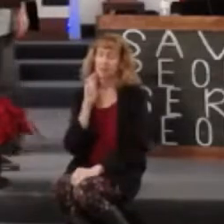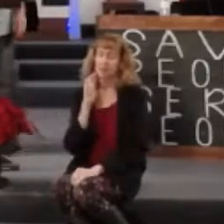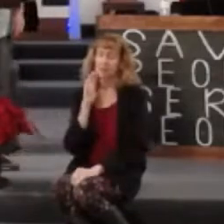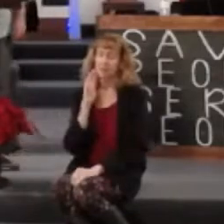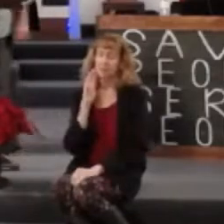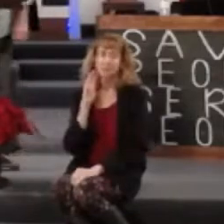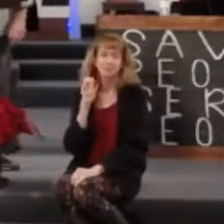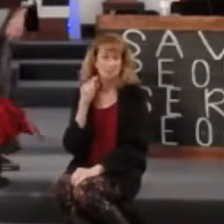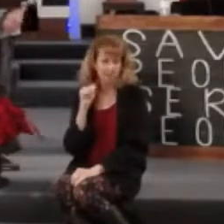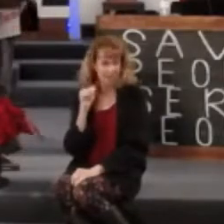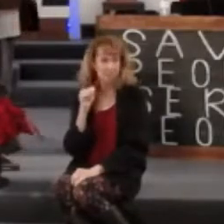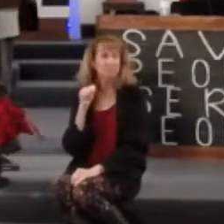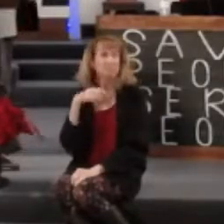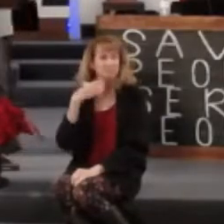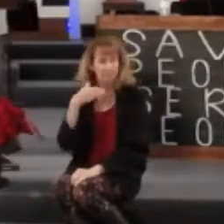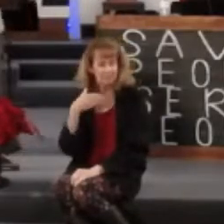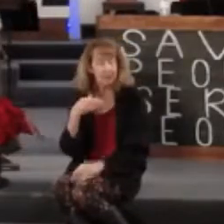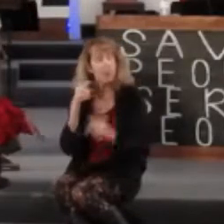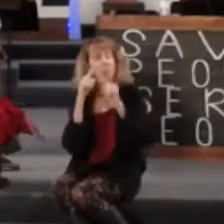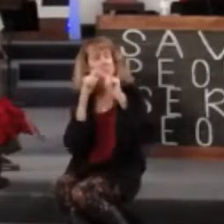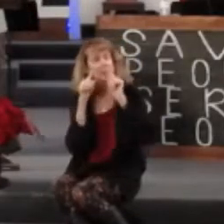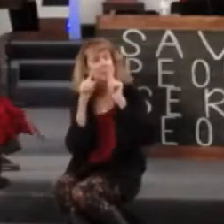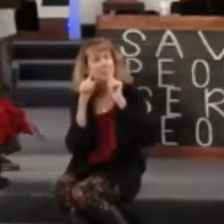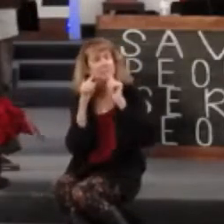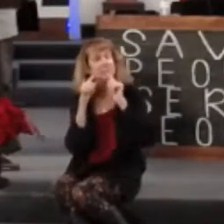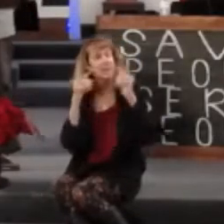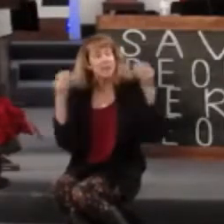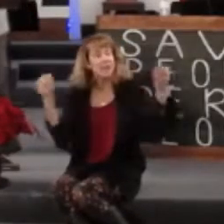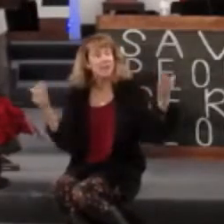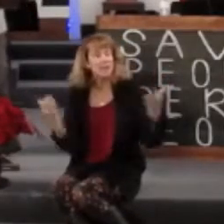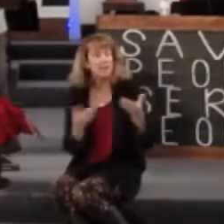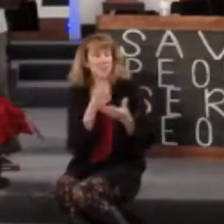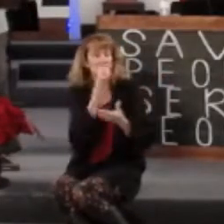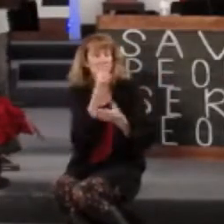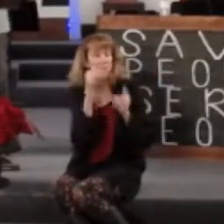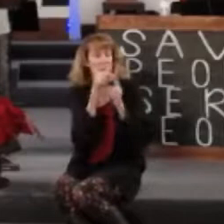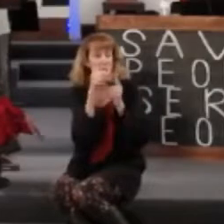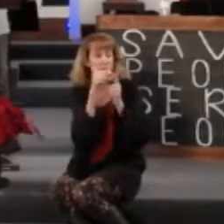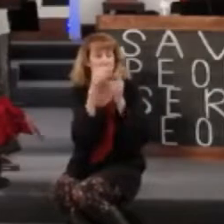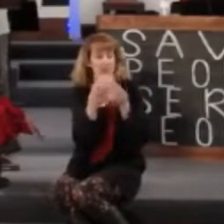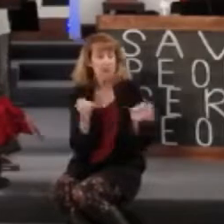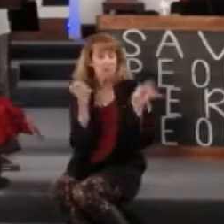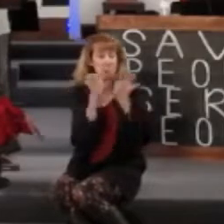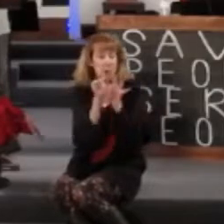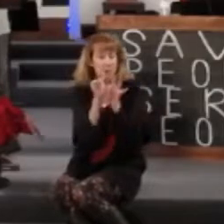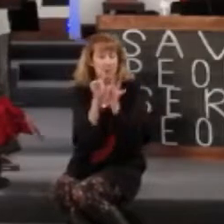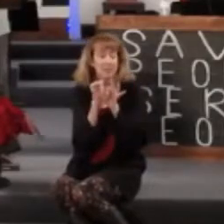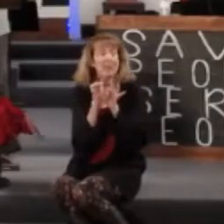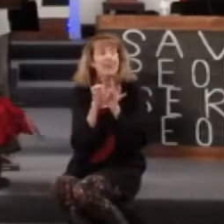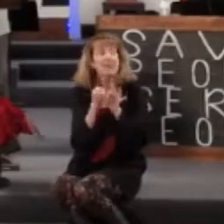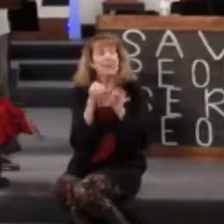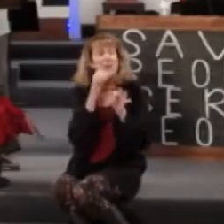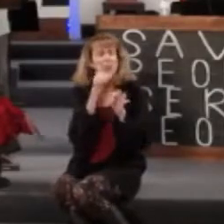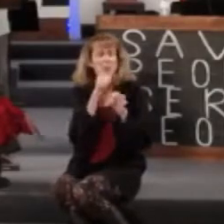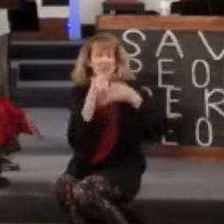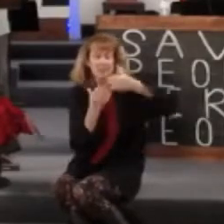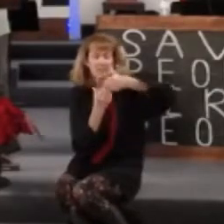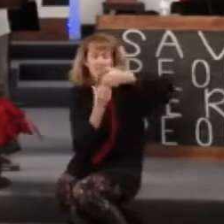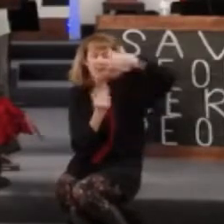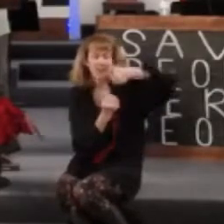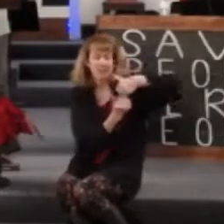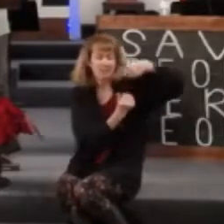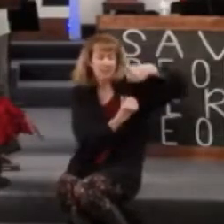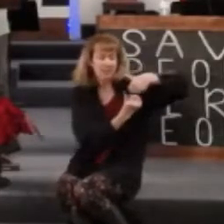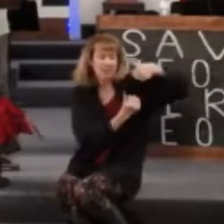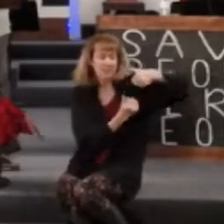do to the Lord. But here's how unfortunate that heading placement is dividing up Scripture in this